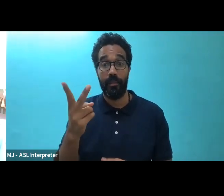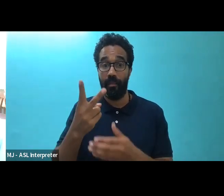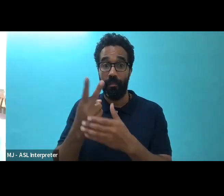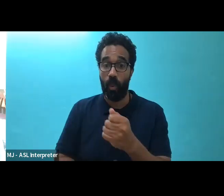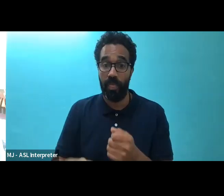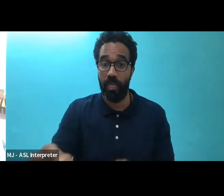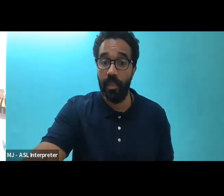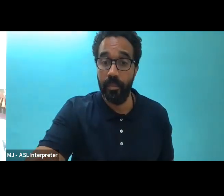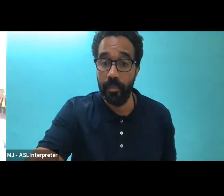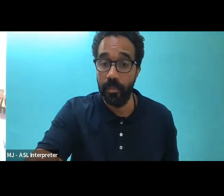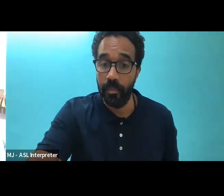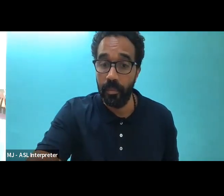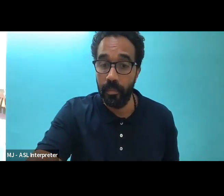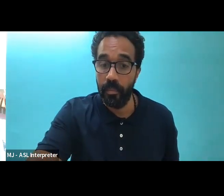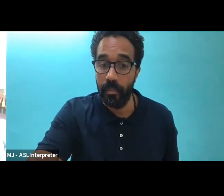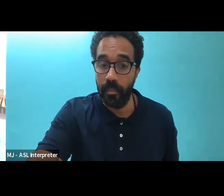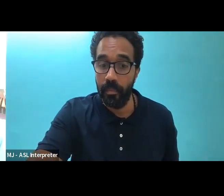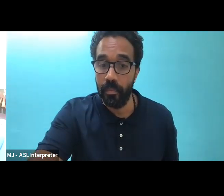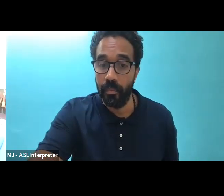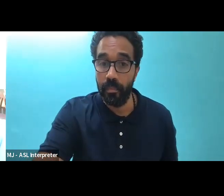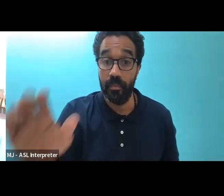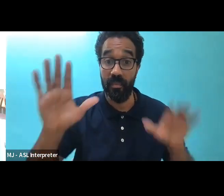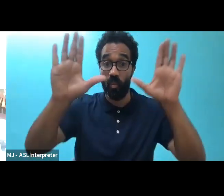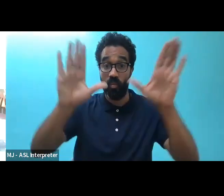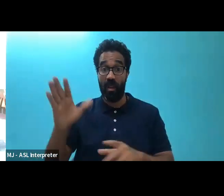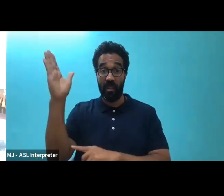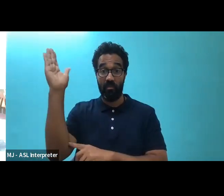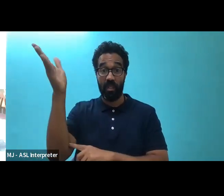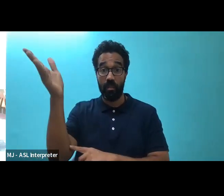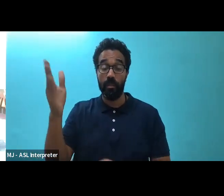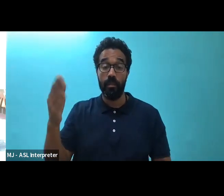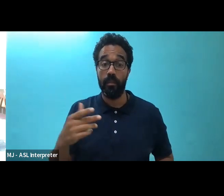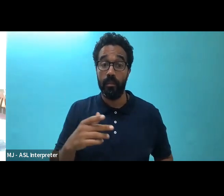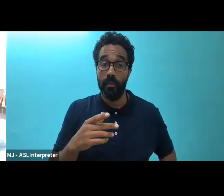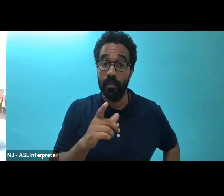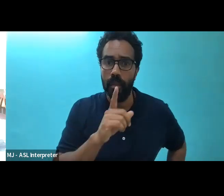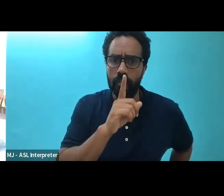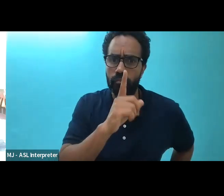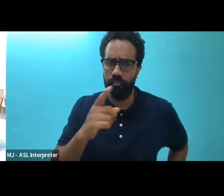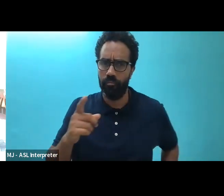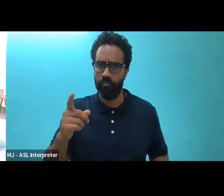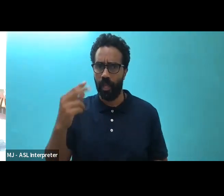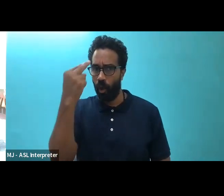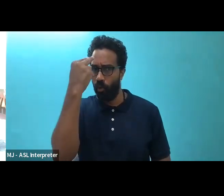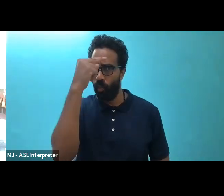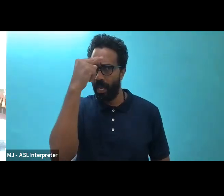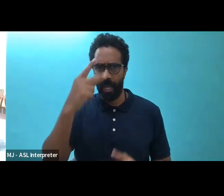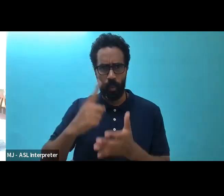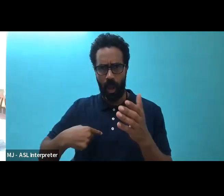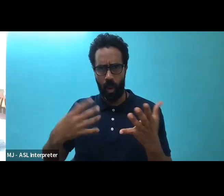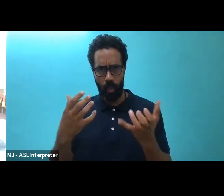made outstanding presentations and to some extent said a lot of what I was thinking of saying,